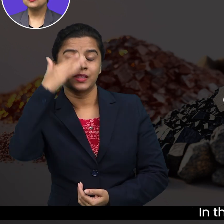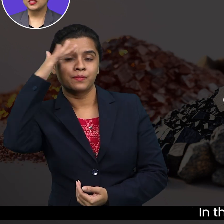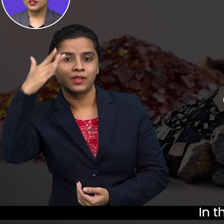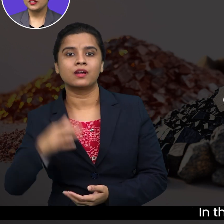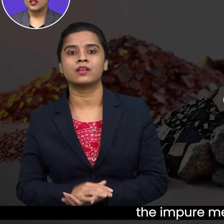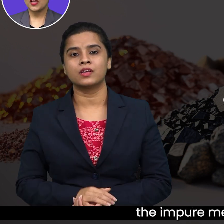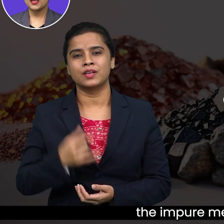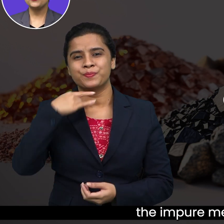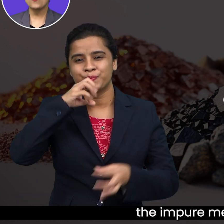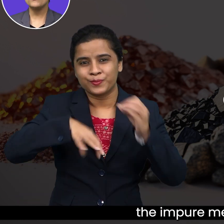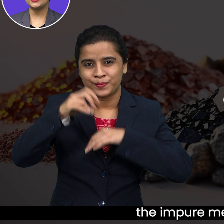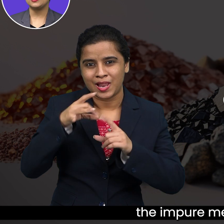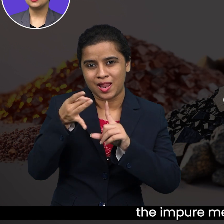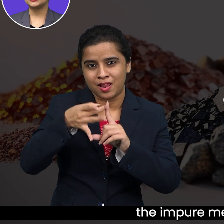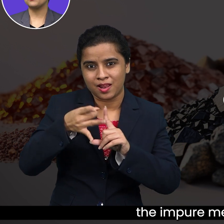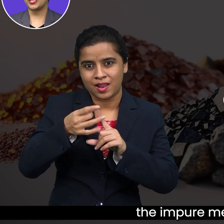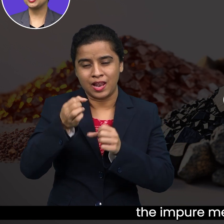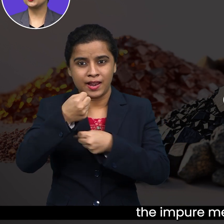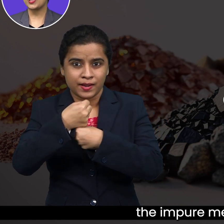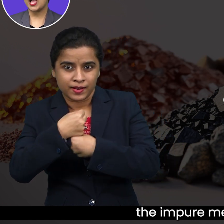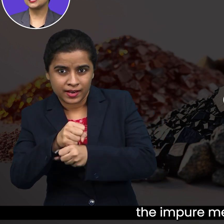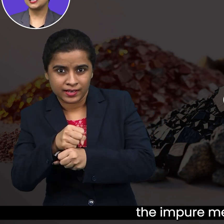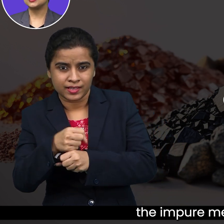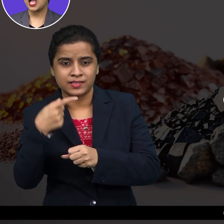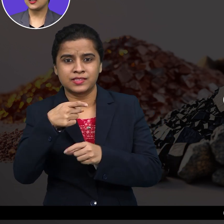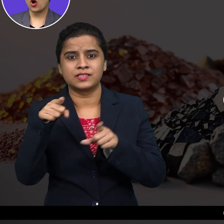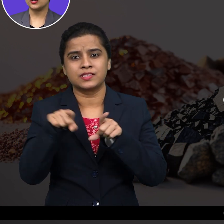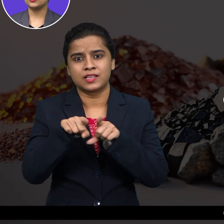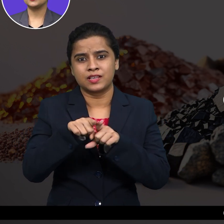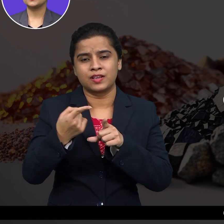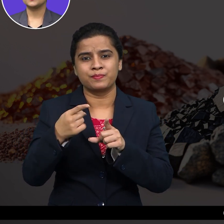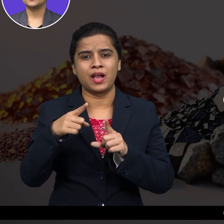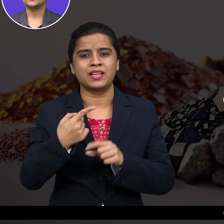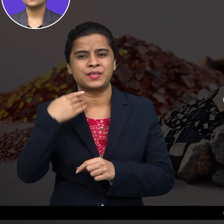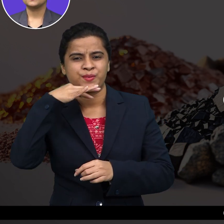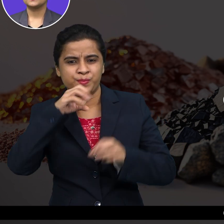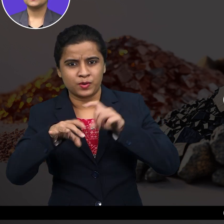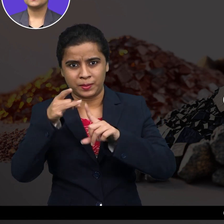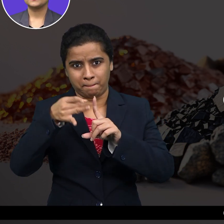In this method, the impure metal is made to act as anode.